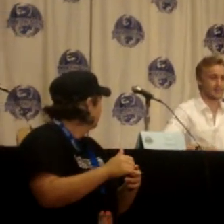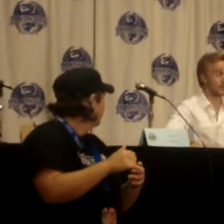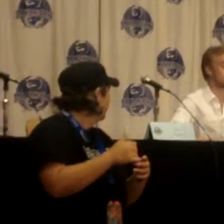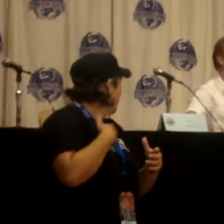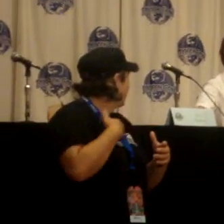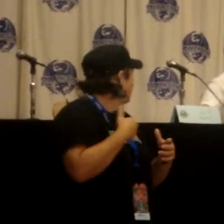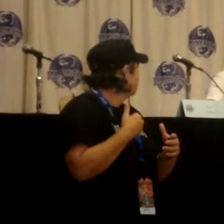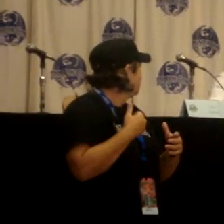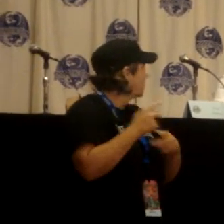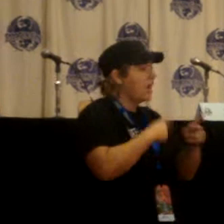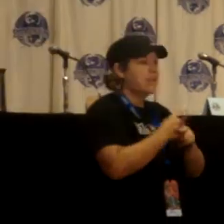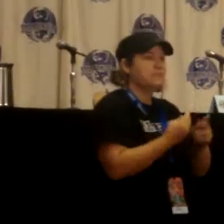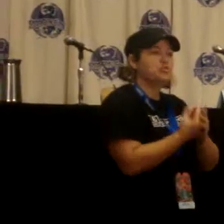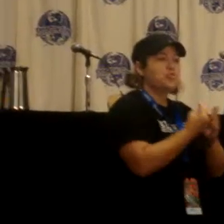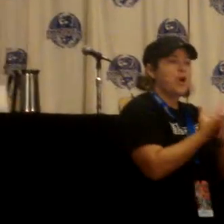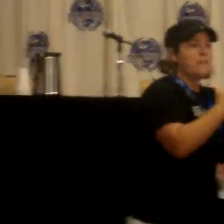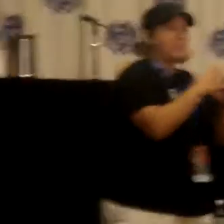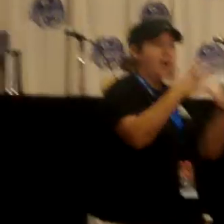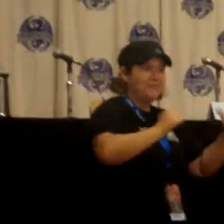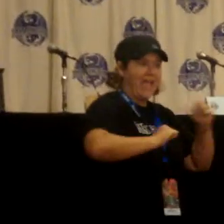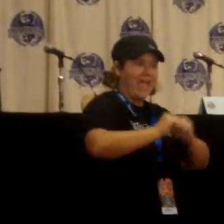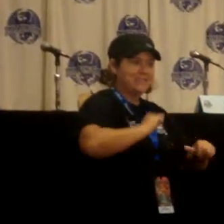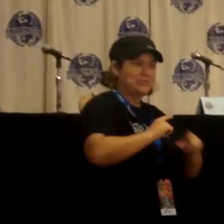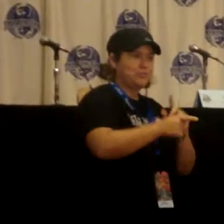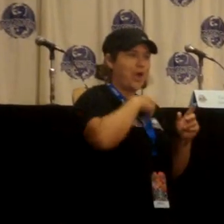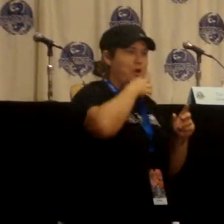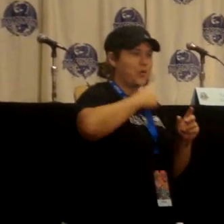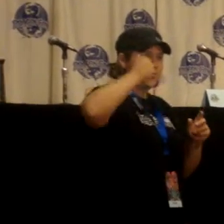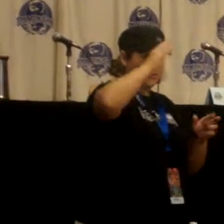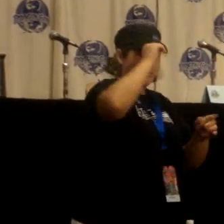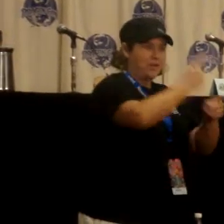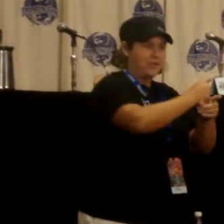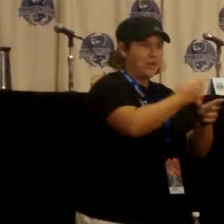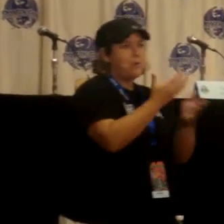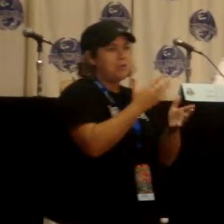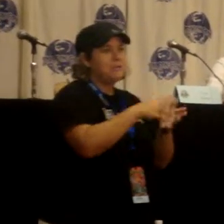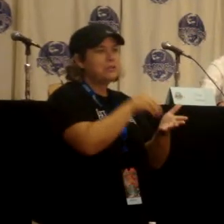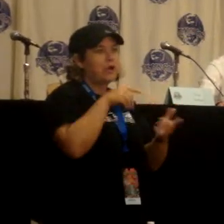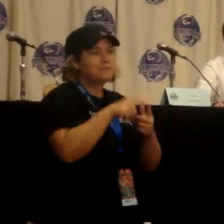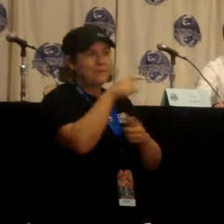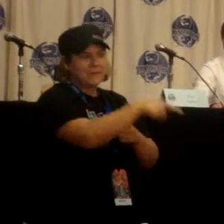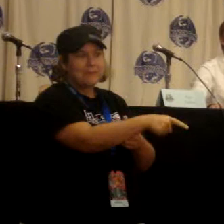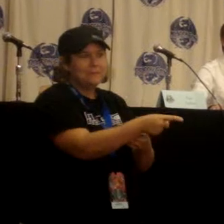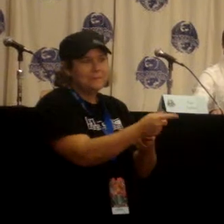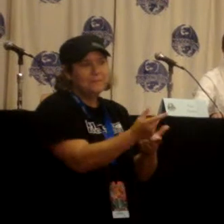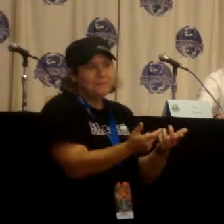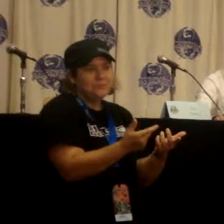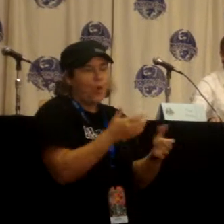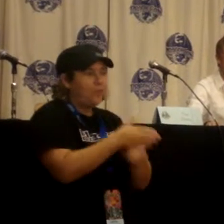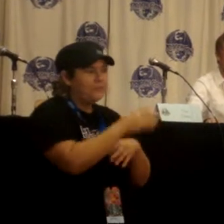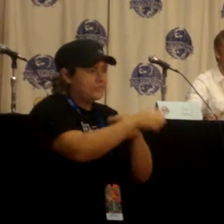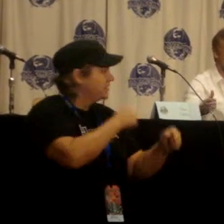I kind of grew up watching a lot of acting thanks to him. So I probably learned something or two off watching him over the